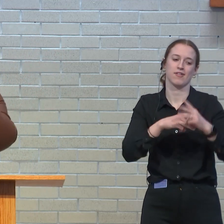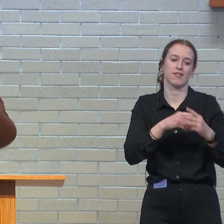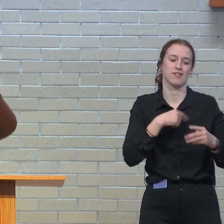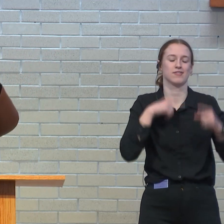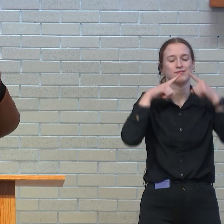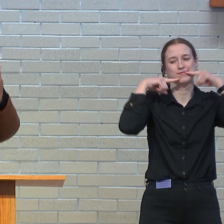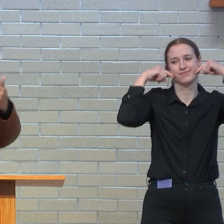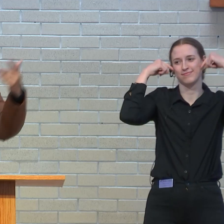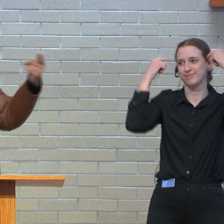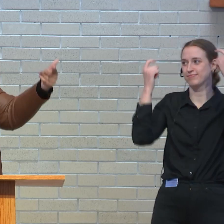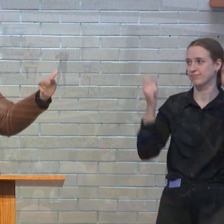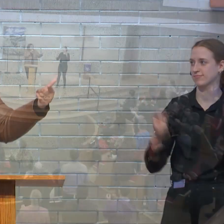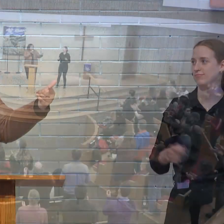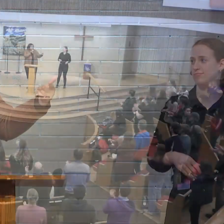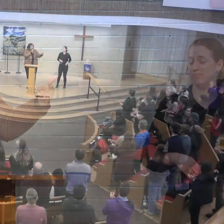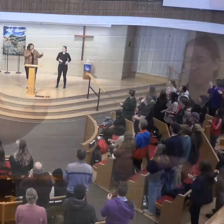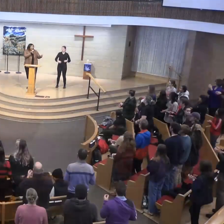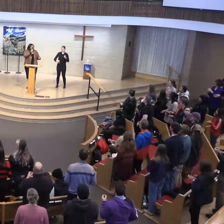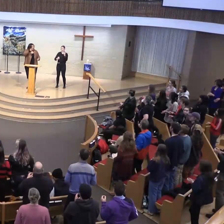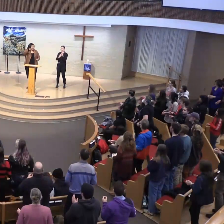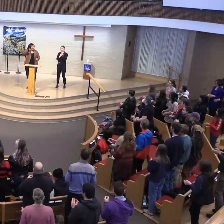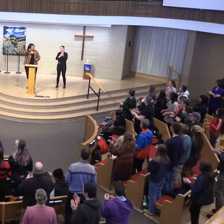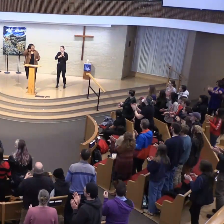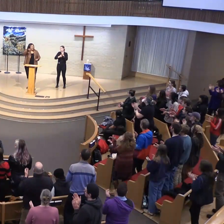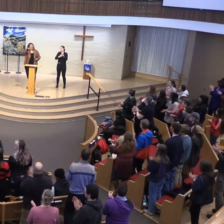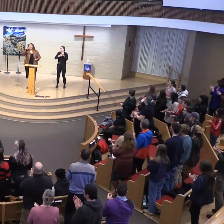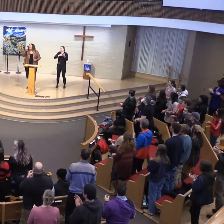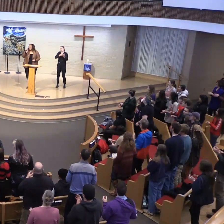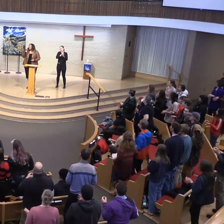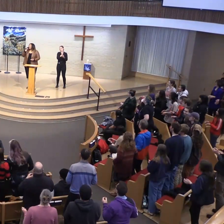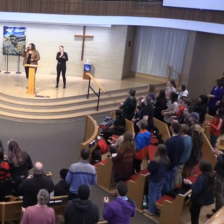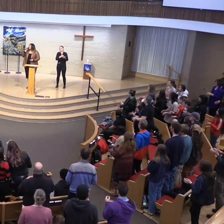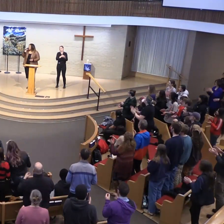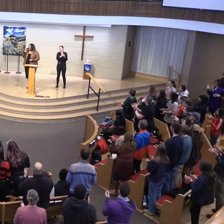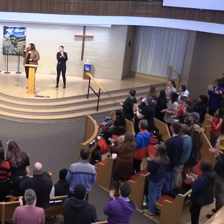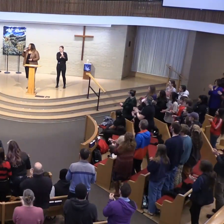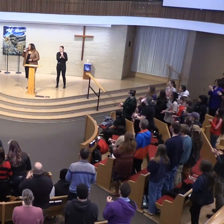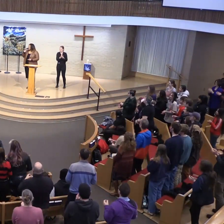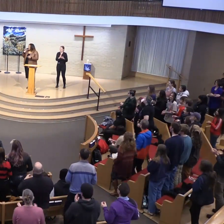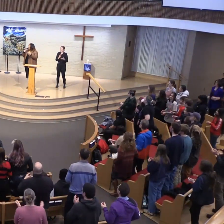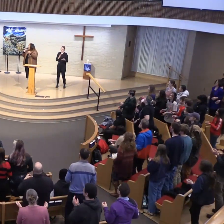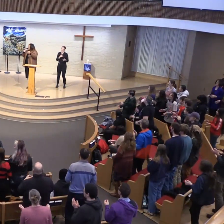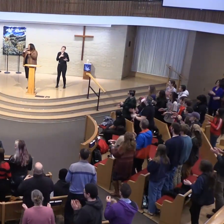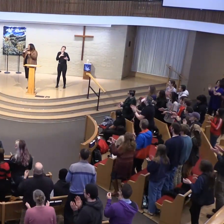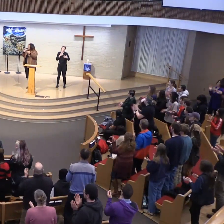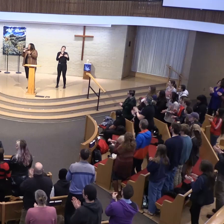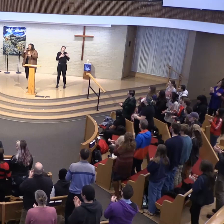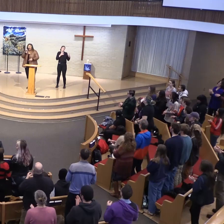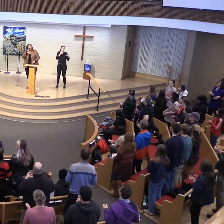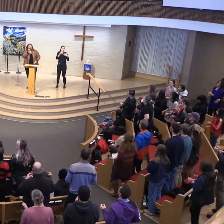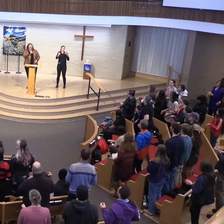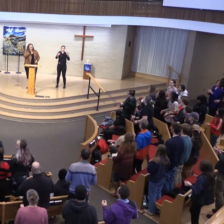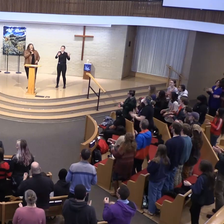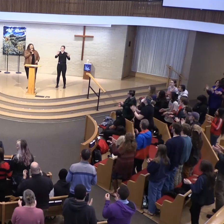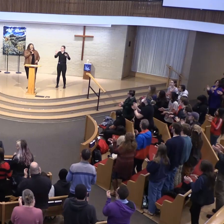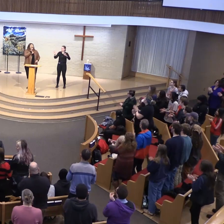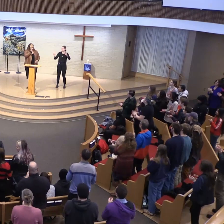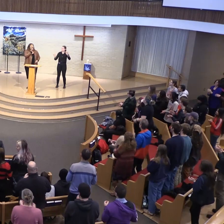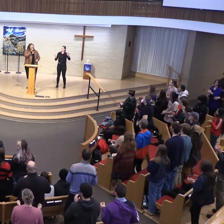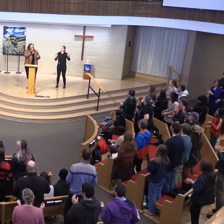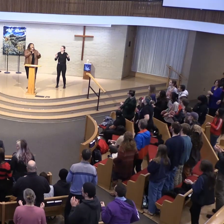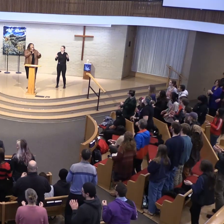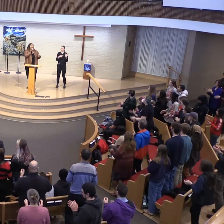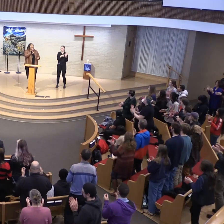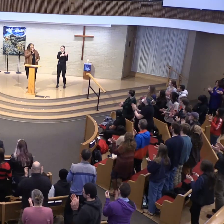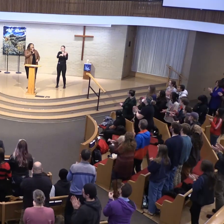smile. Can you say that with me? Stand up for. Stand up for your rights. Keep shining your light. Show the